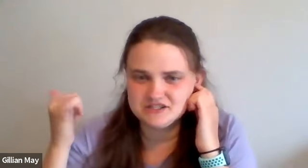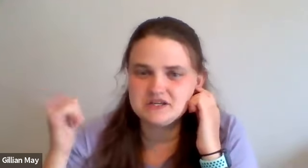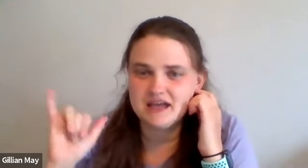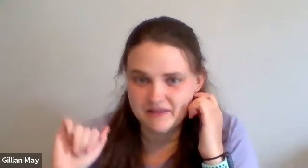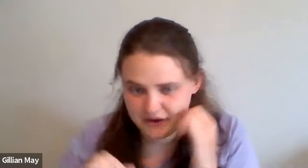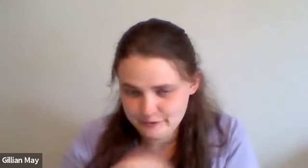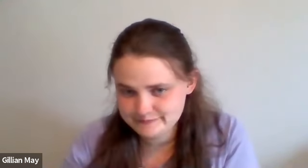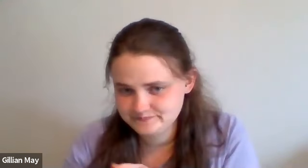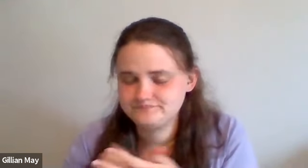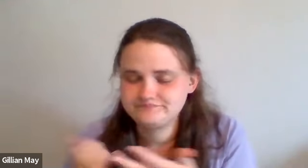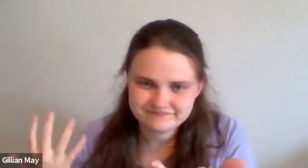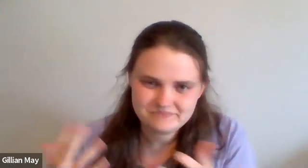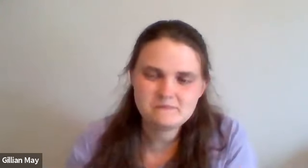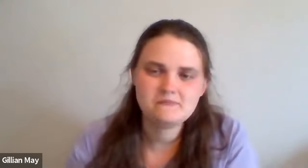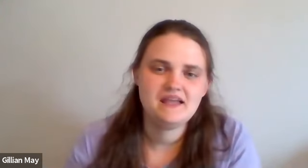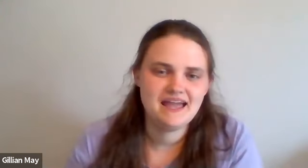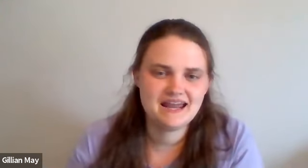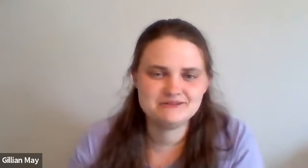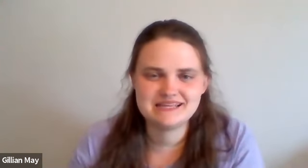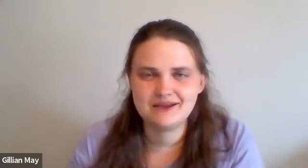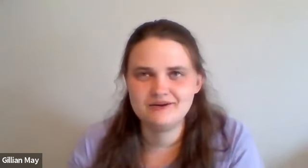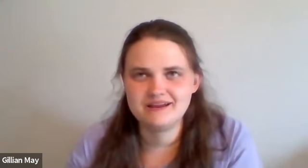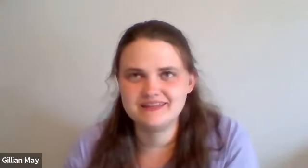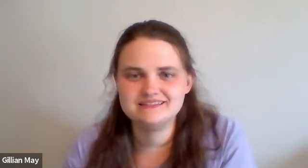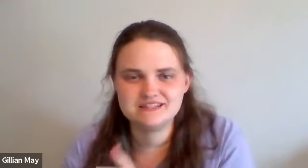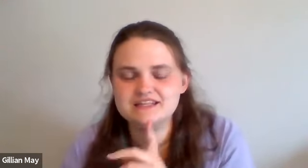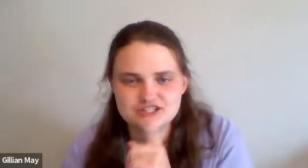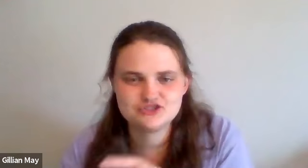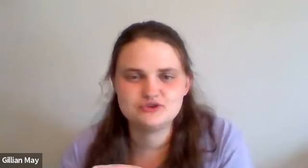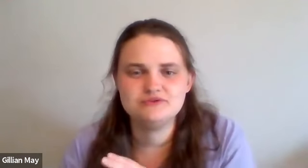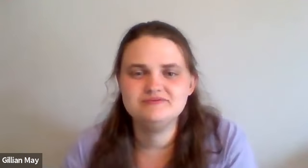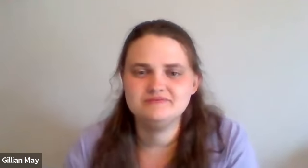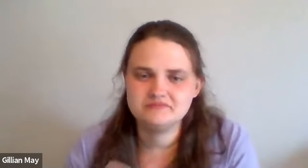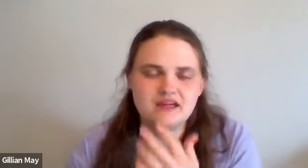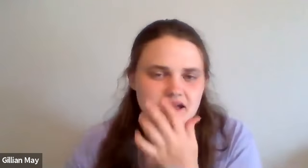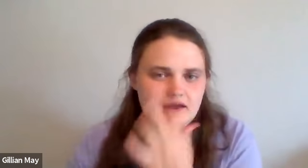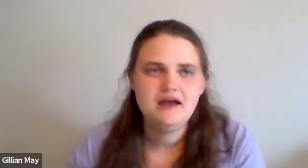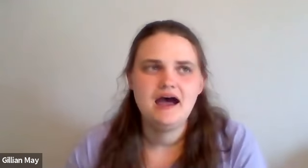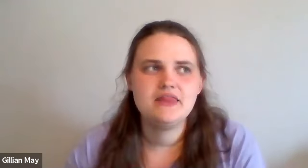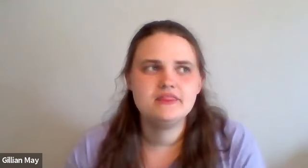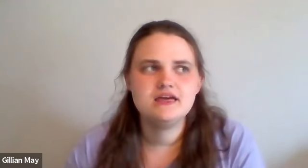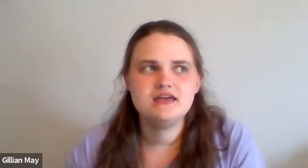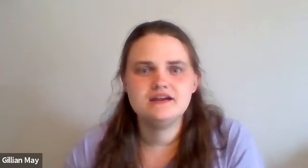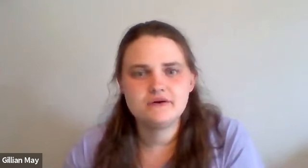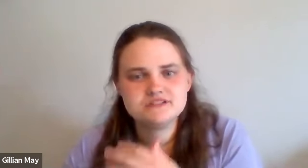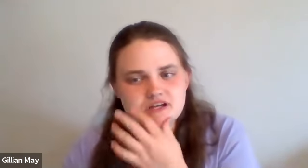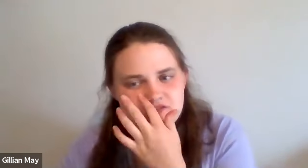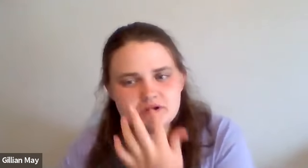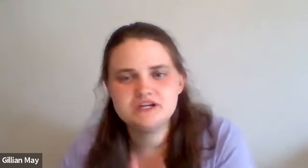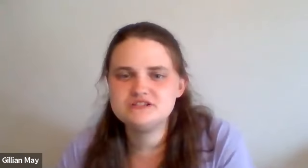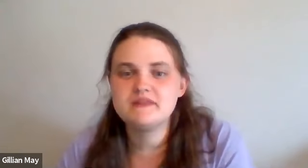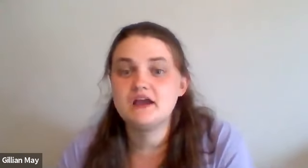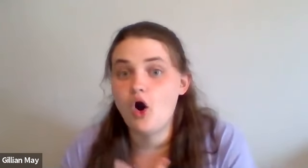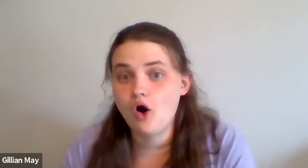are yellow. Okay. Yeah. And I that's was true. like, okay, that is a true thing. And then if you were gonna do something like